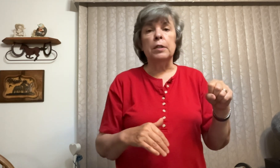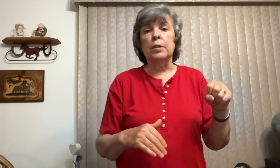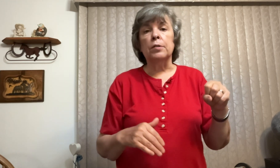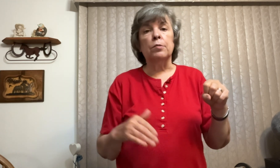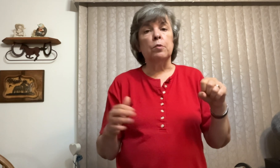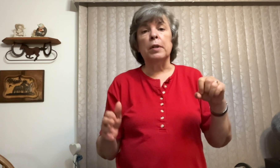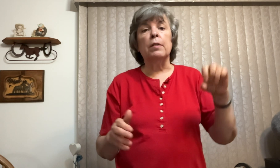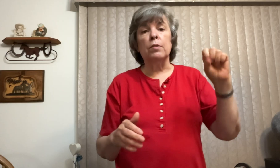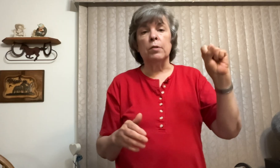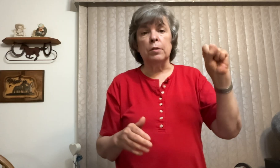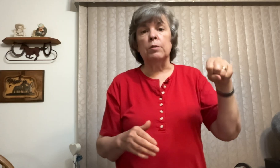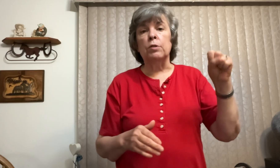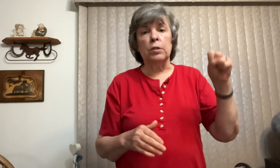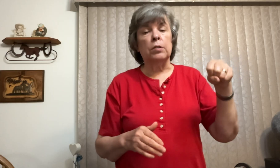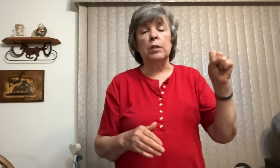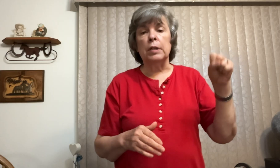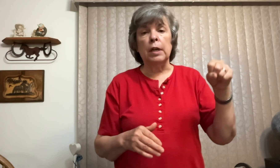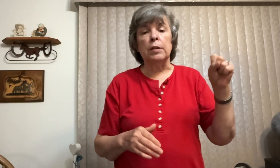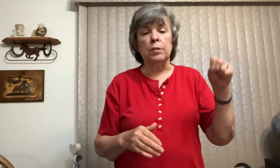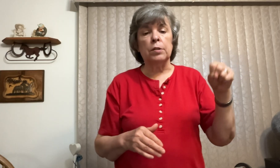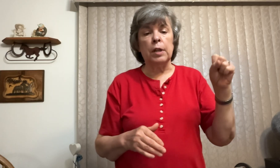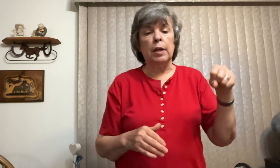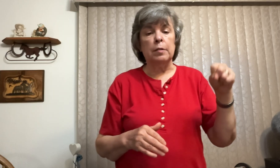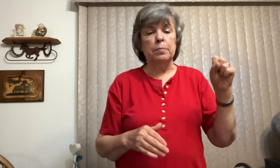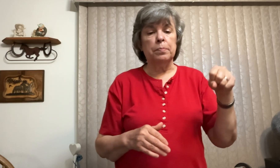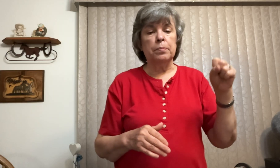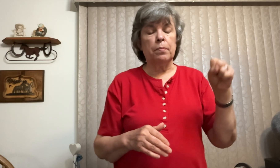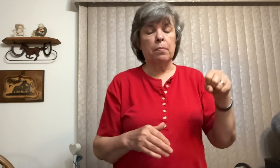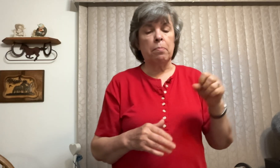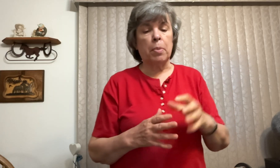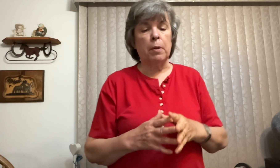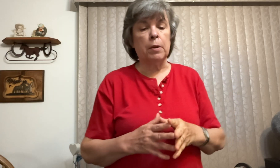is or whatever, you just say yes to that. Okay.